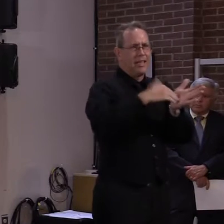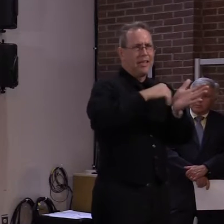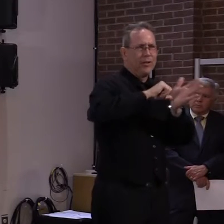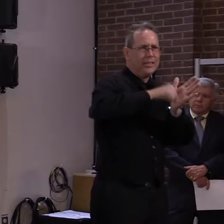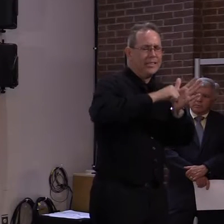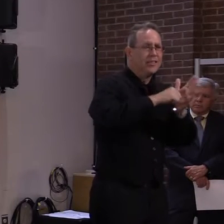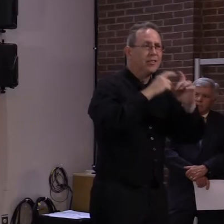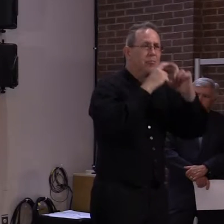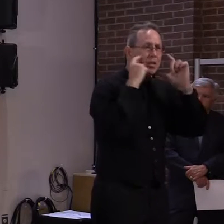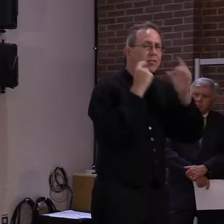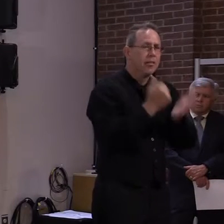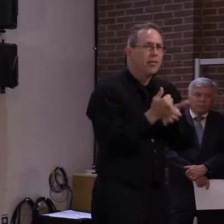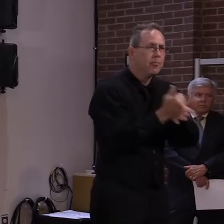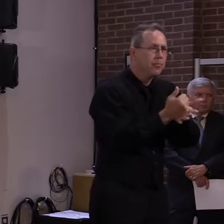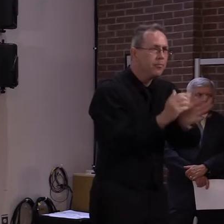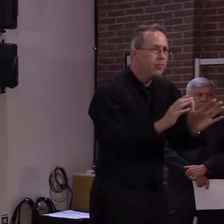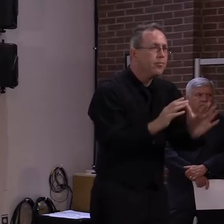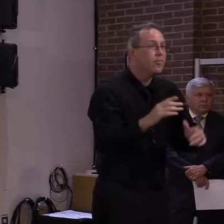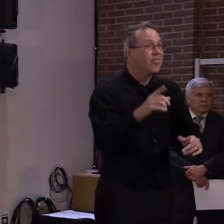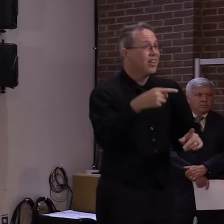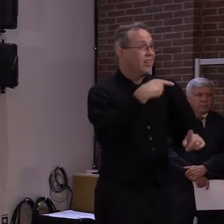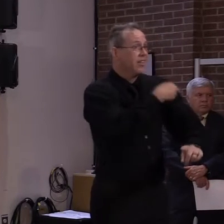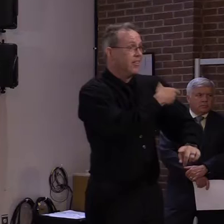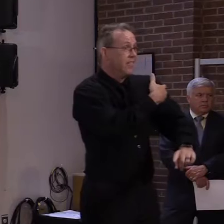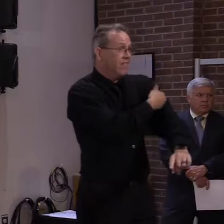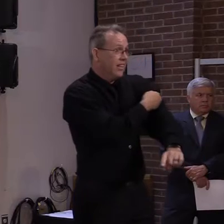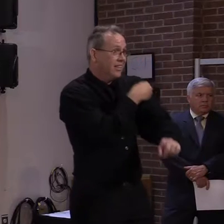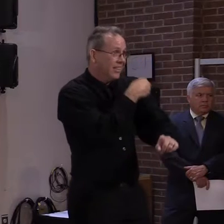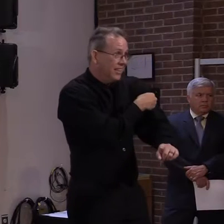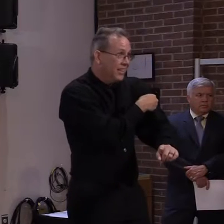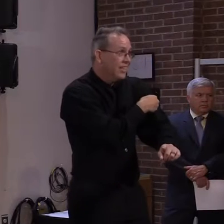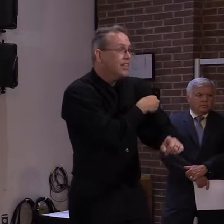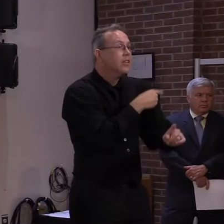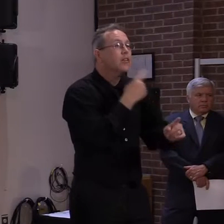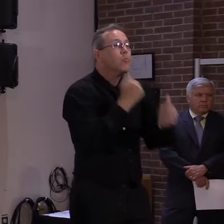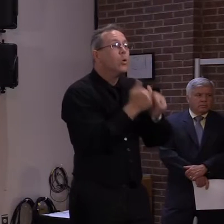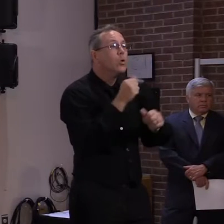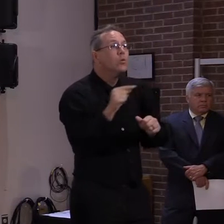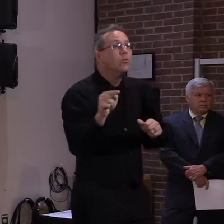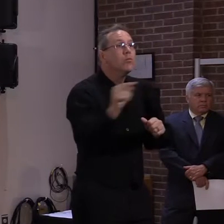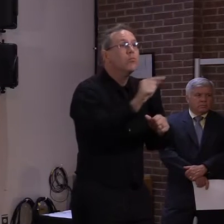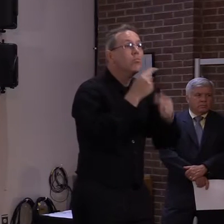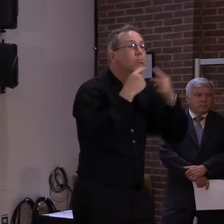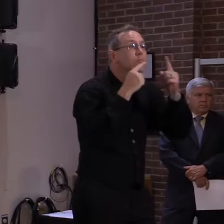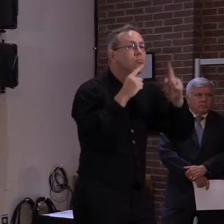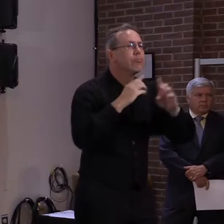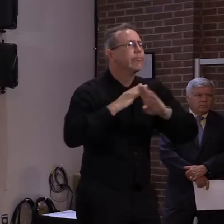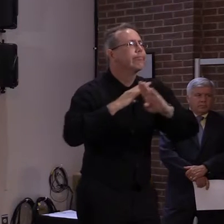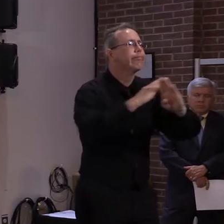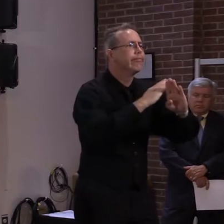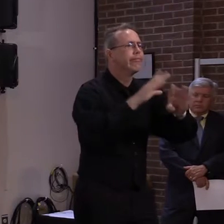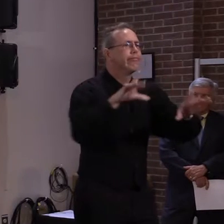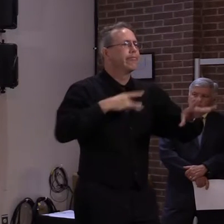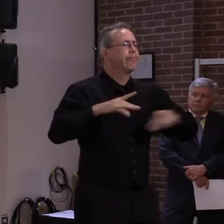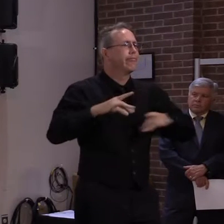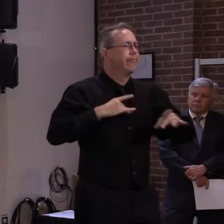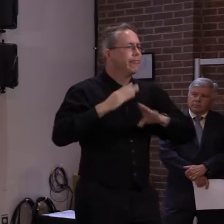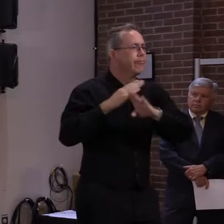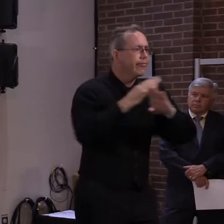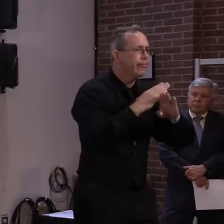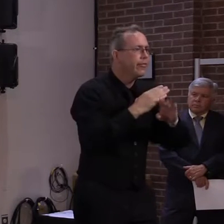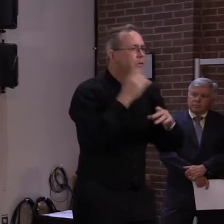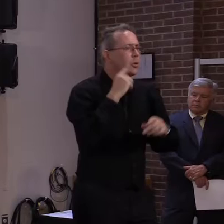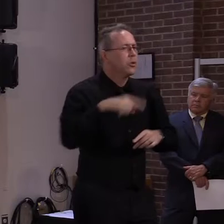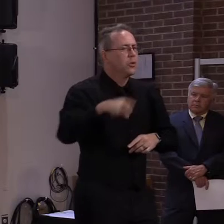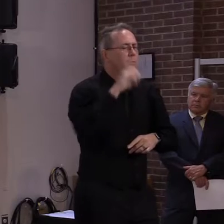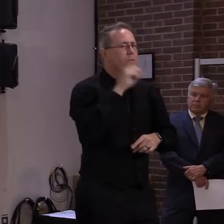is by far the best, most effective way for you to protect yourself and your loved ones. It's the